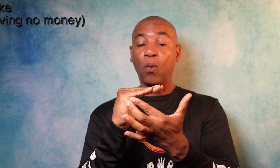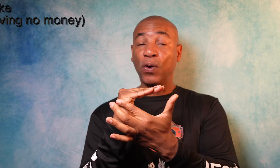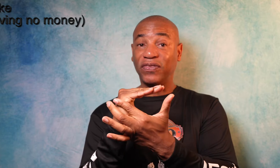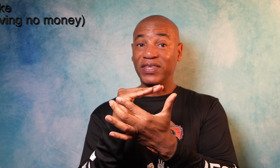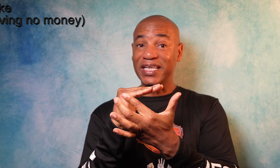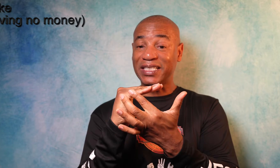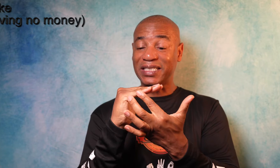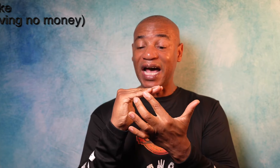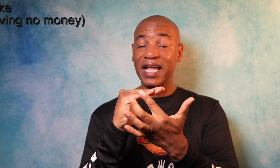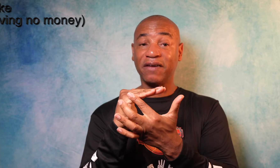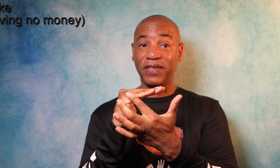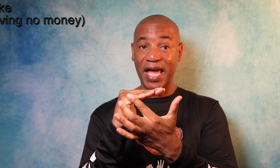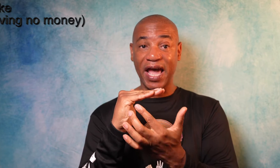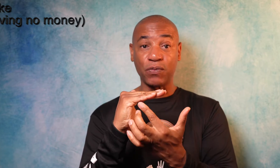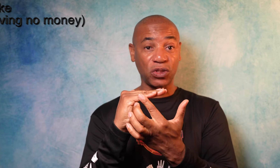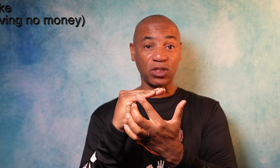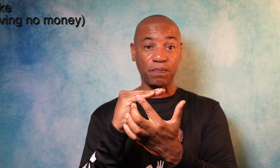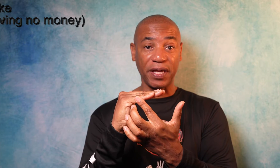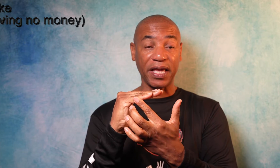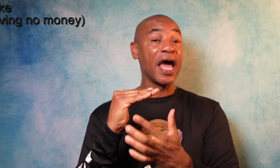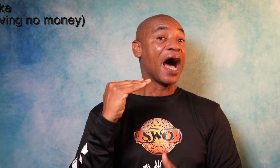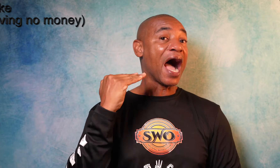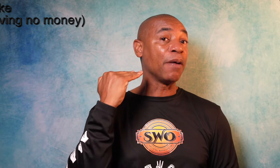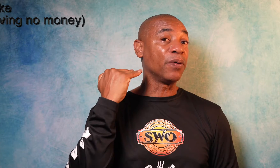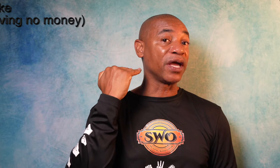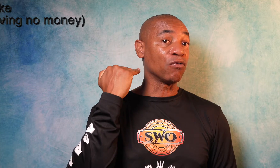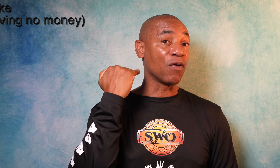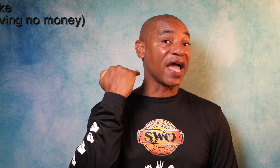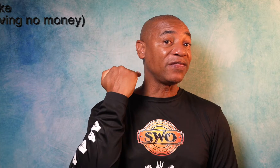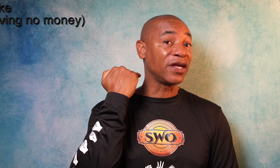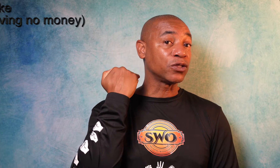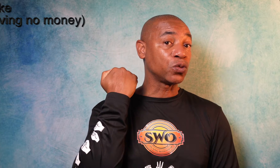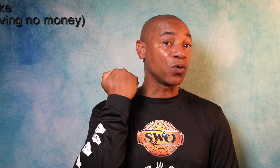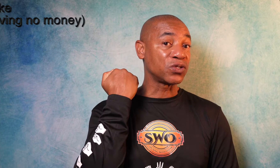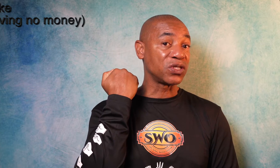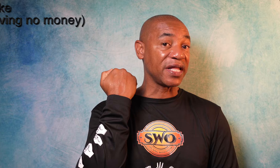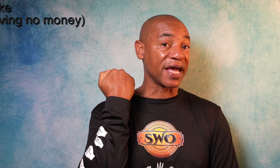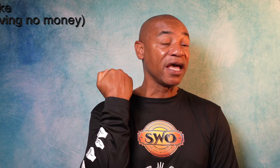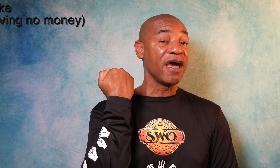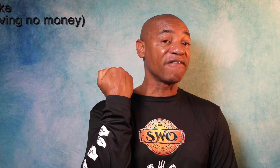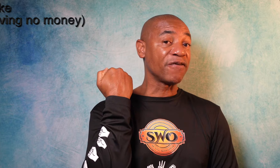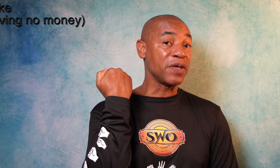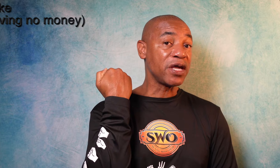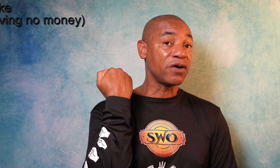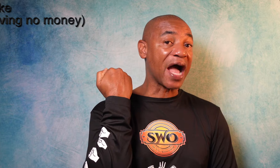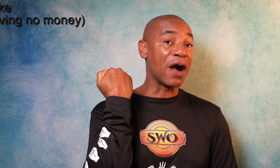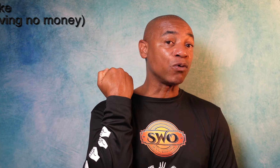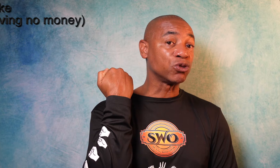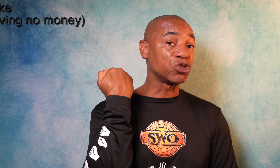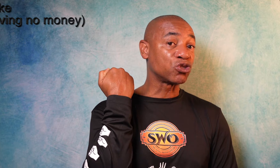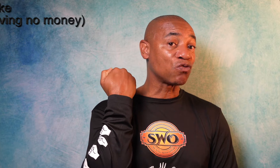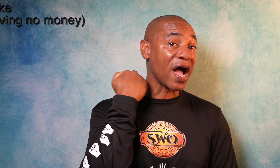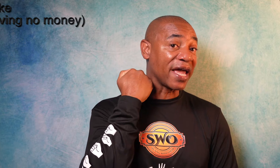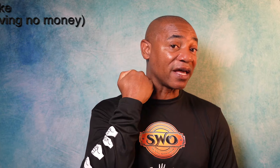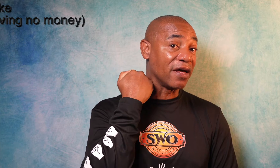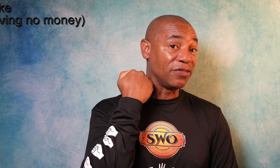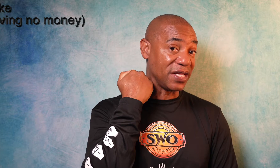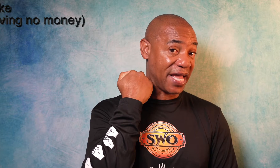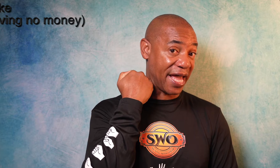With this side of the hand, which is the pinky, I bring it right there towards the neck. And from here, I will strike the neck,